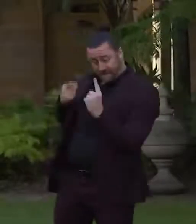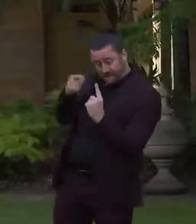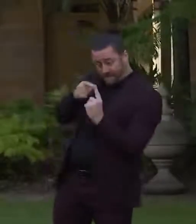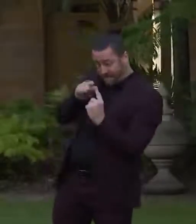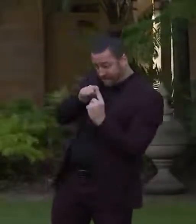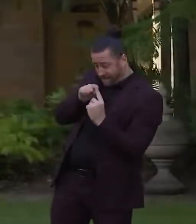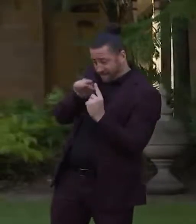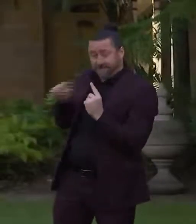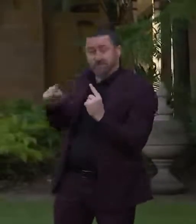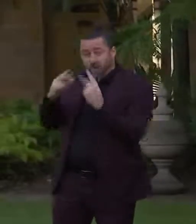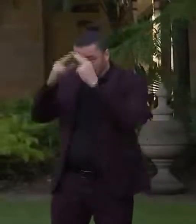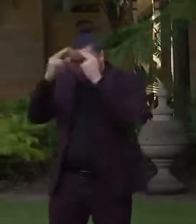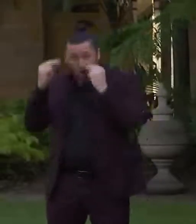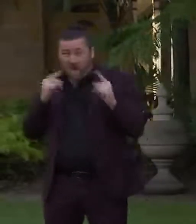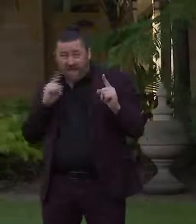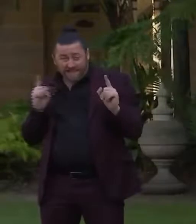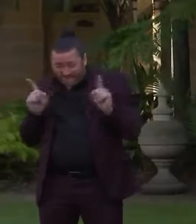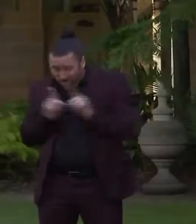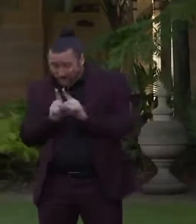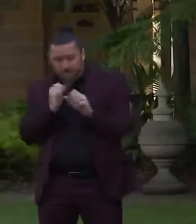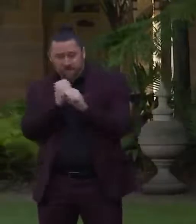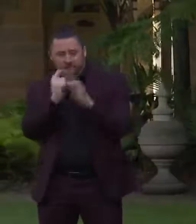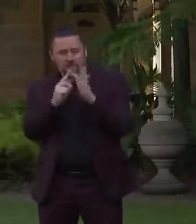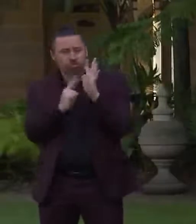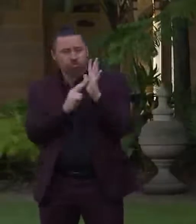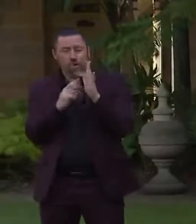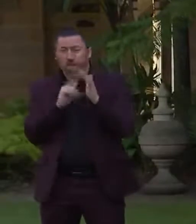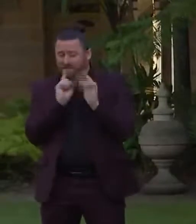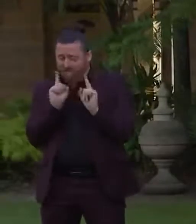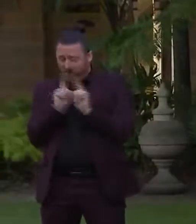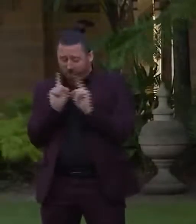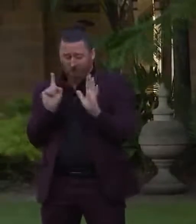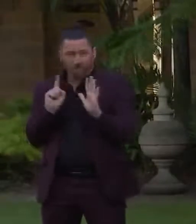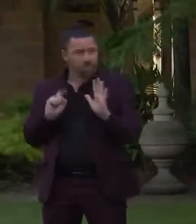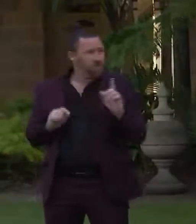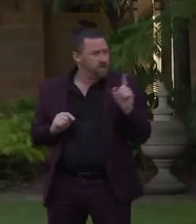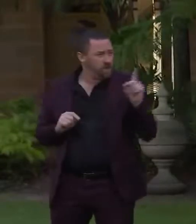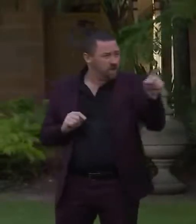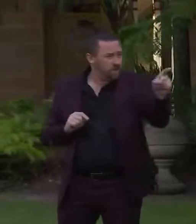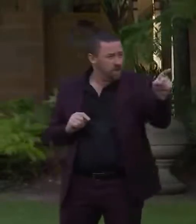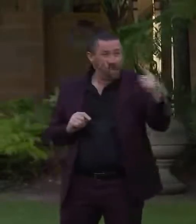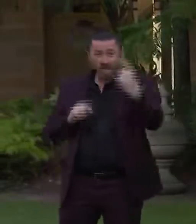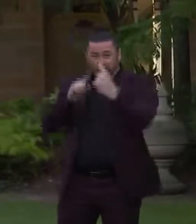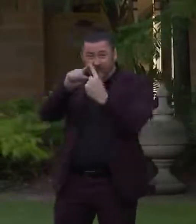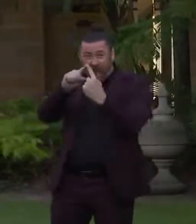Their genome sequence is exactly the same. So,